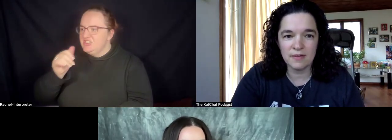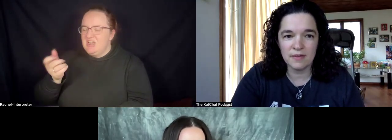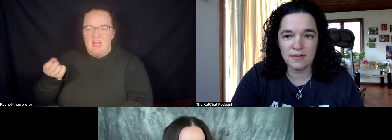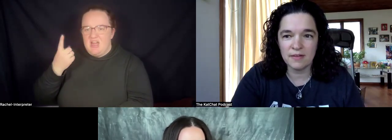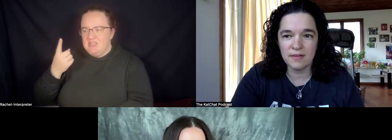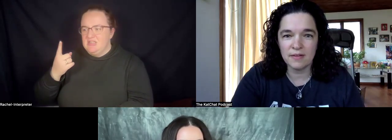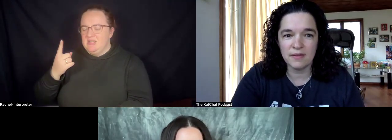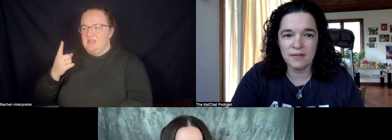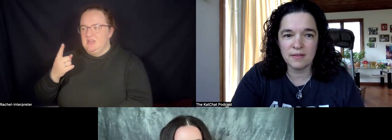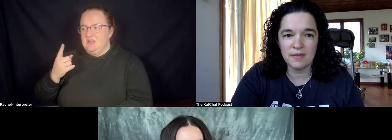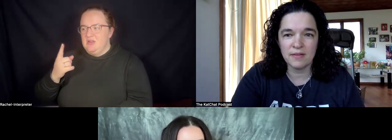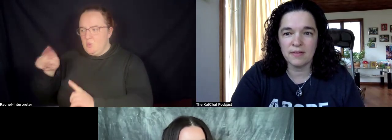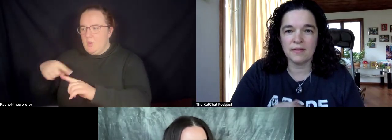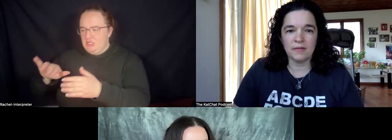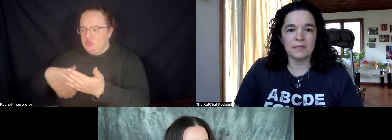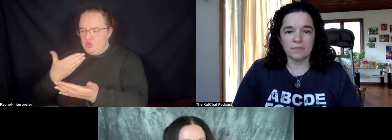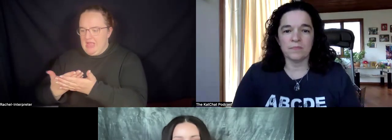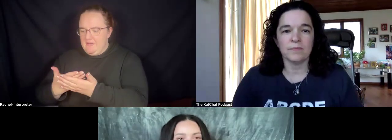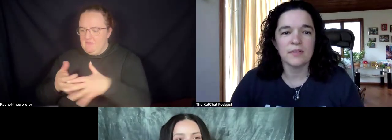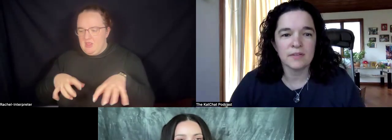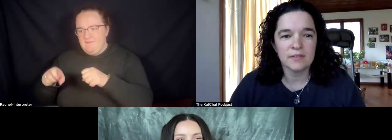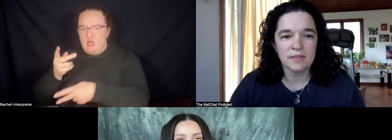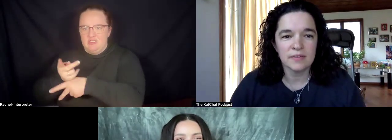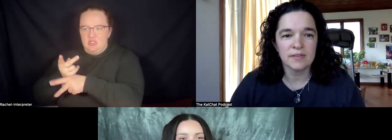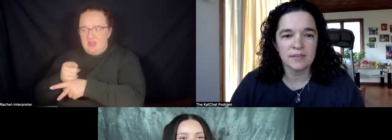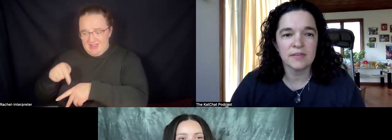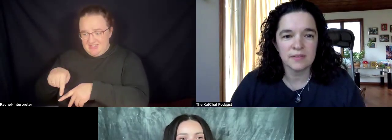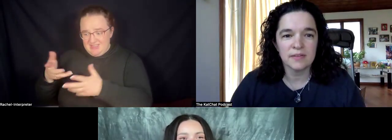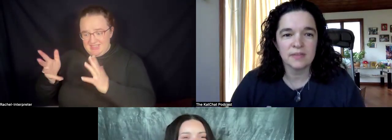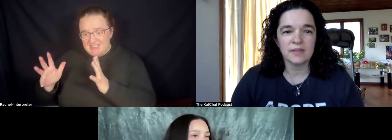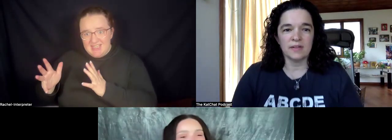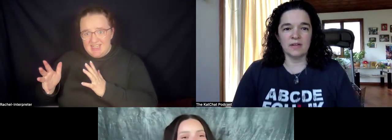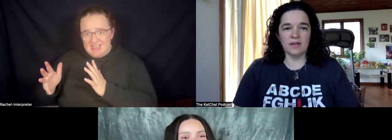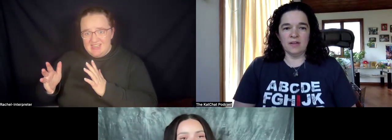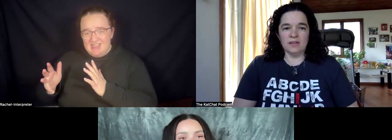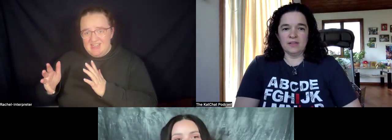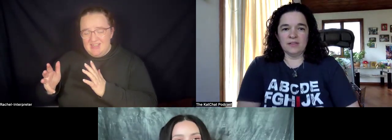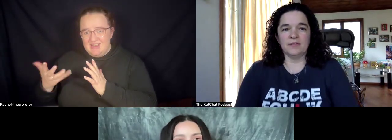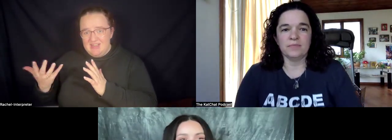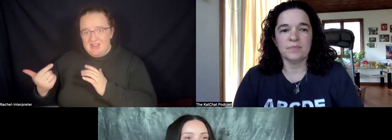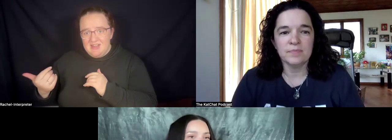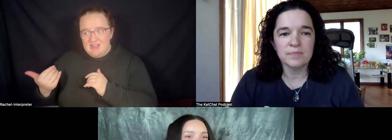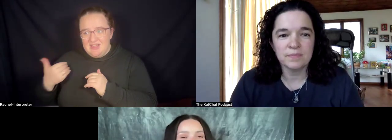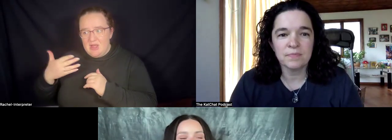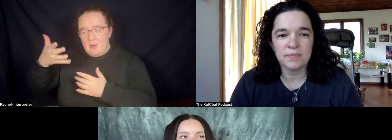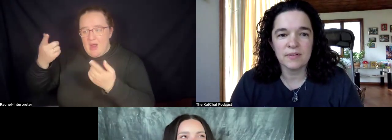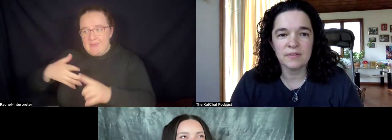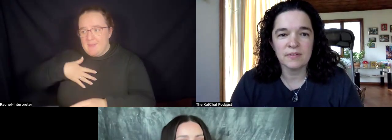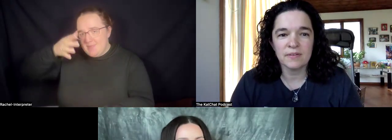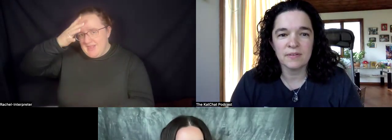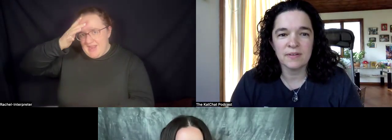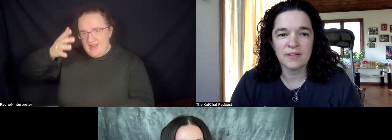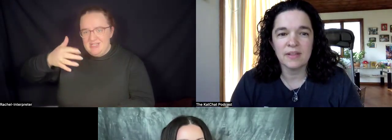how when she arrived at the foster care, she said, "This is all I came with," where I don't know what happened to my dad. She's having